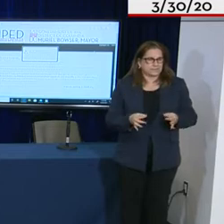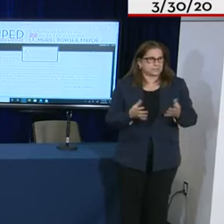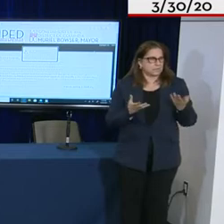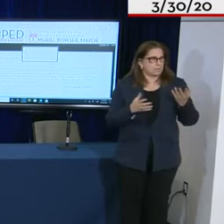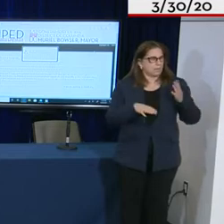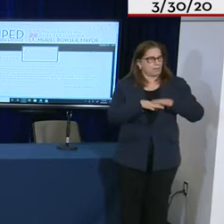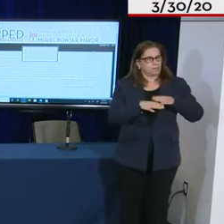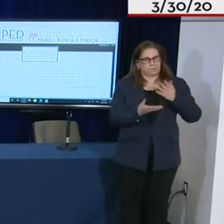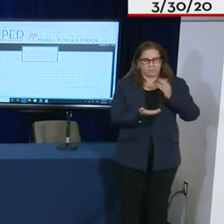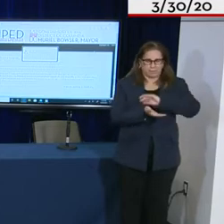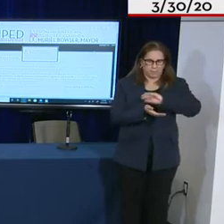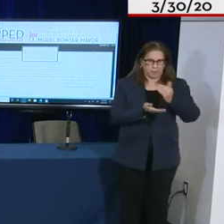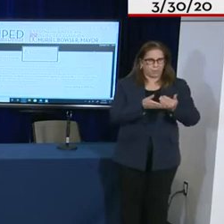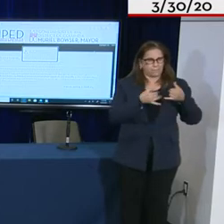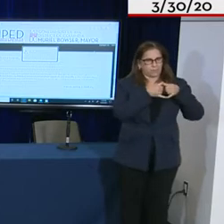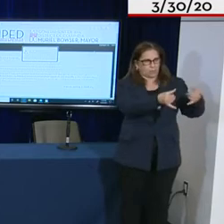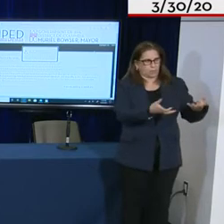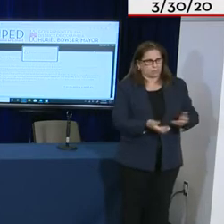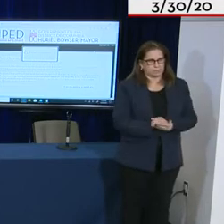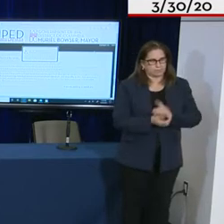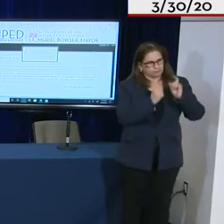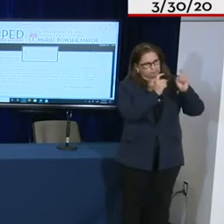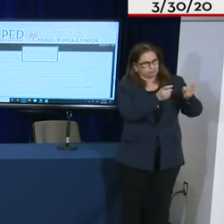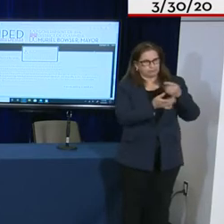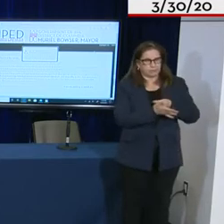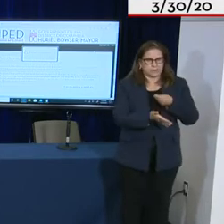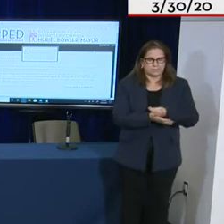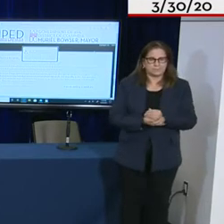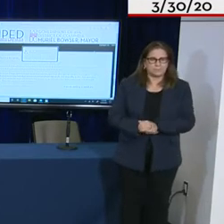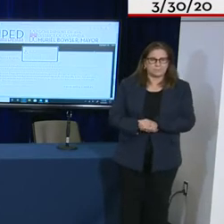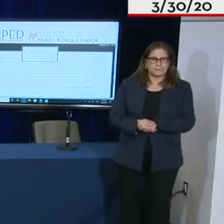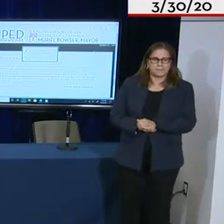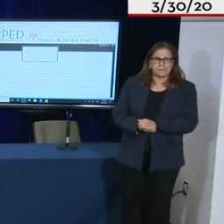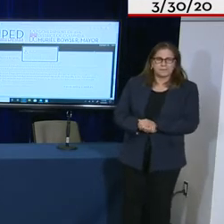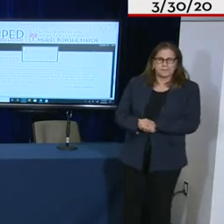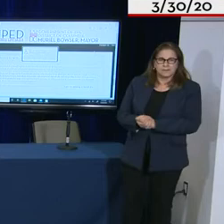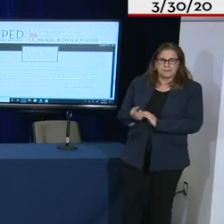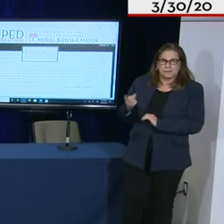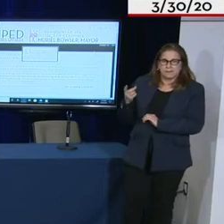All right. Dr. Giovanni Scott in Ward 2, you are now live.